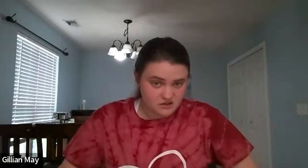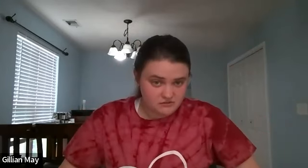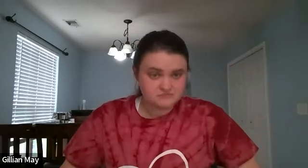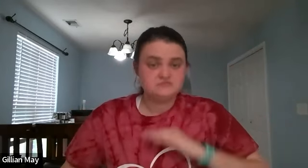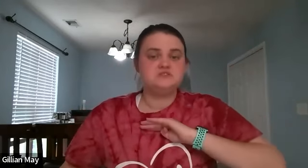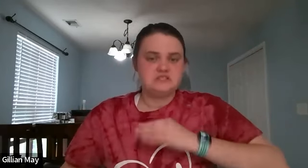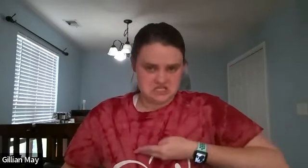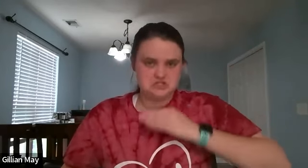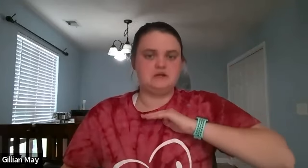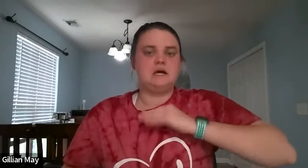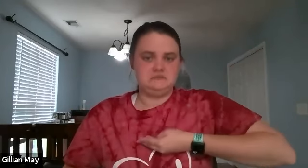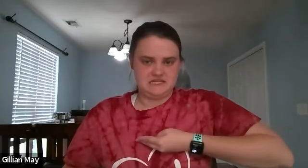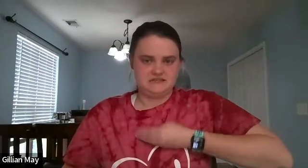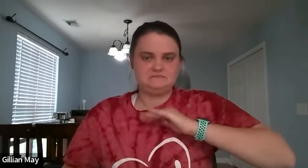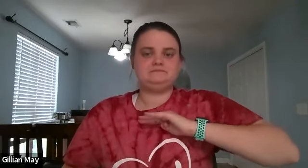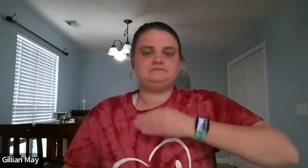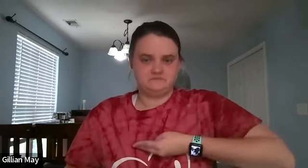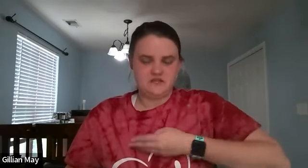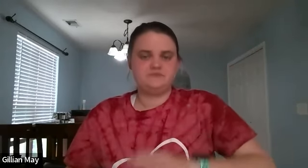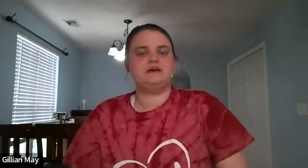y'all. It's short, upset. I